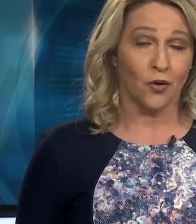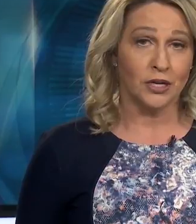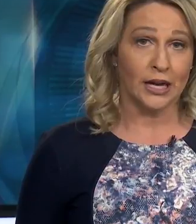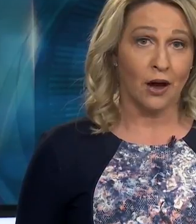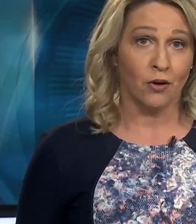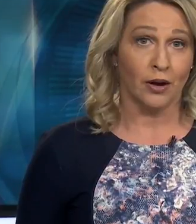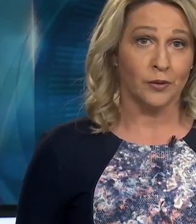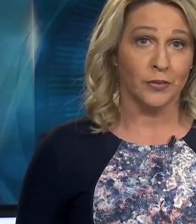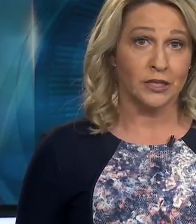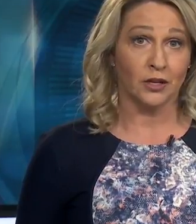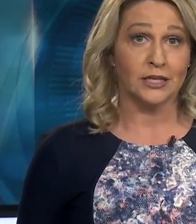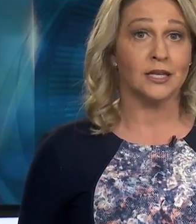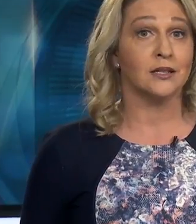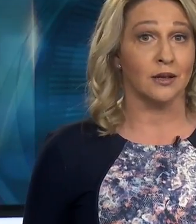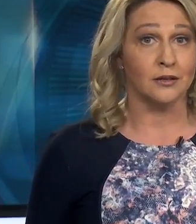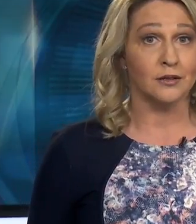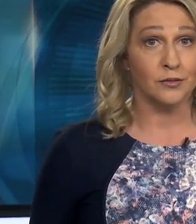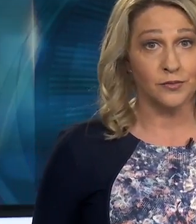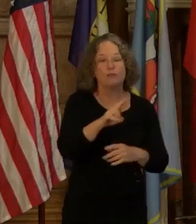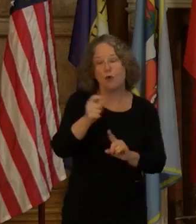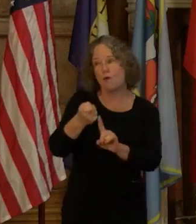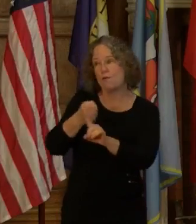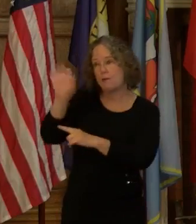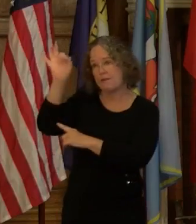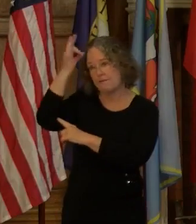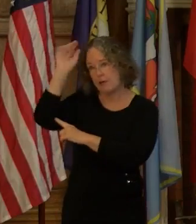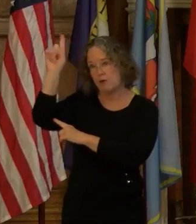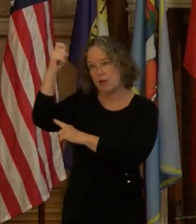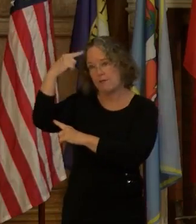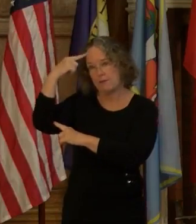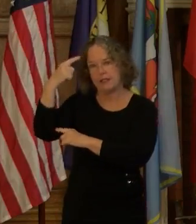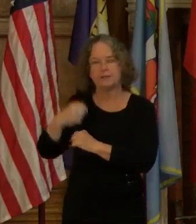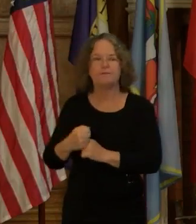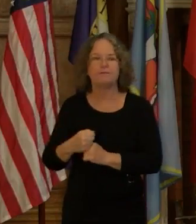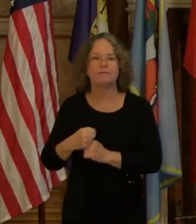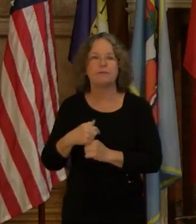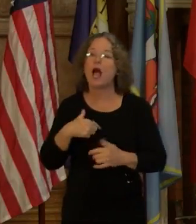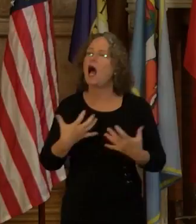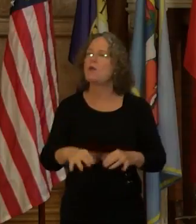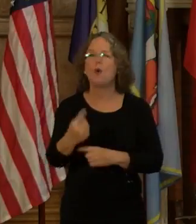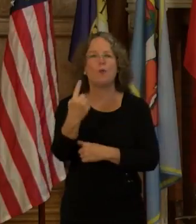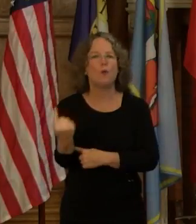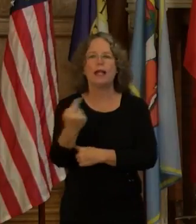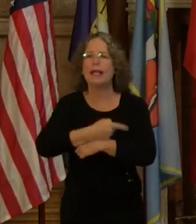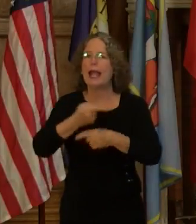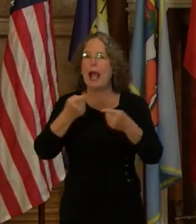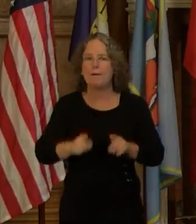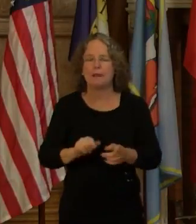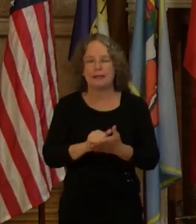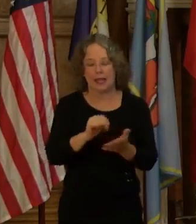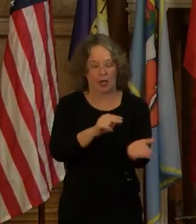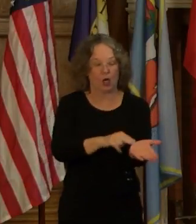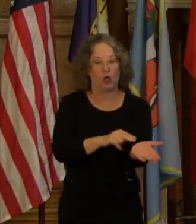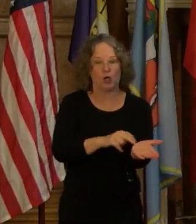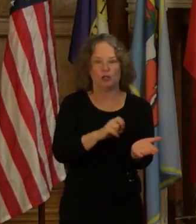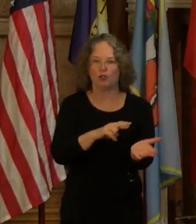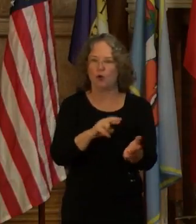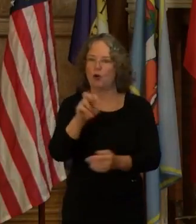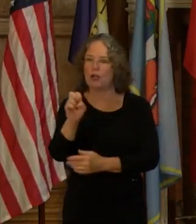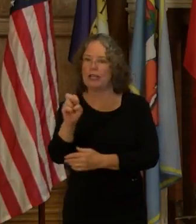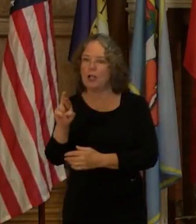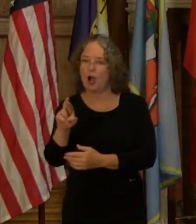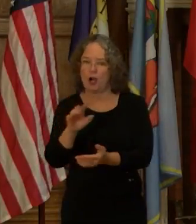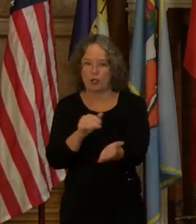says he's not going to count on it until he sees it. I don't want a day to go by where a nurse or an ER